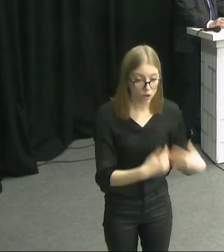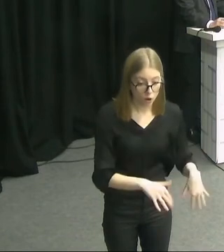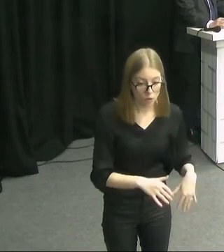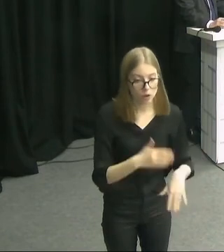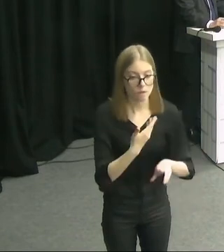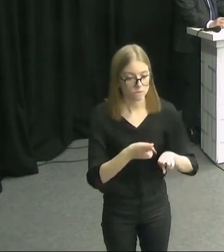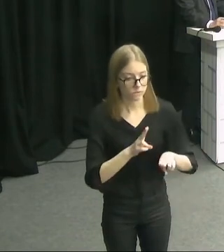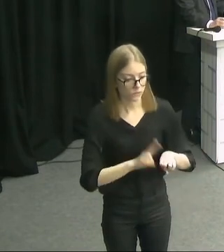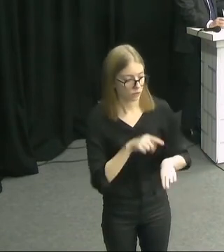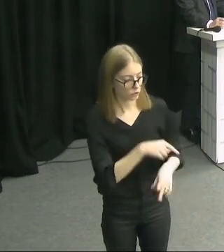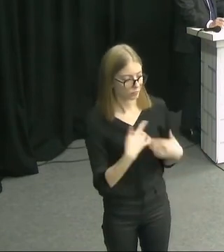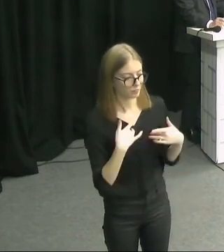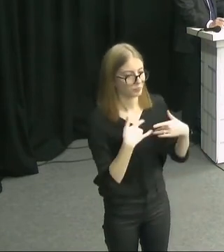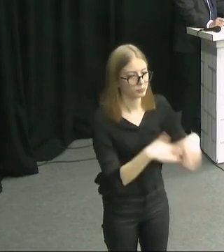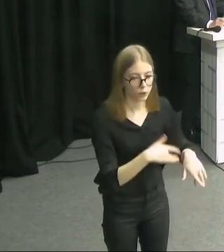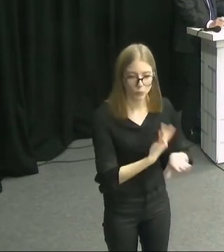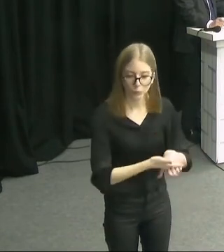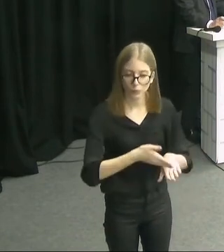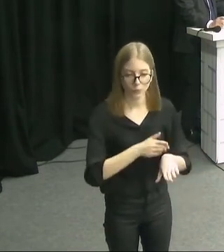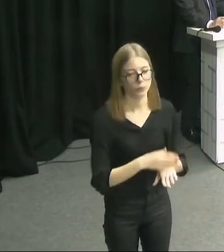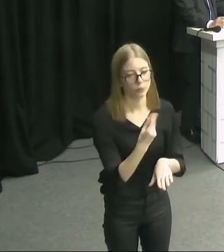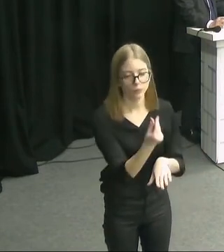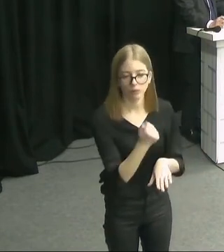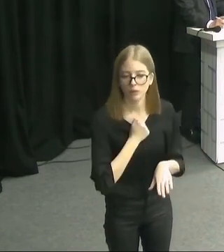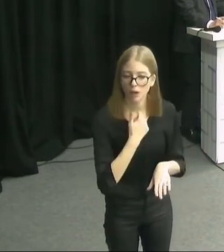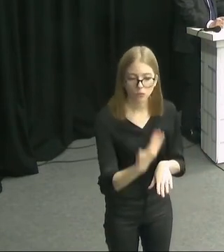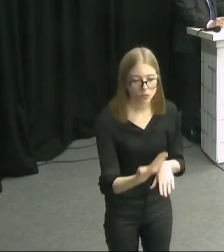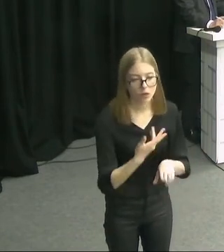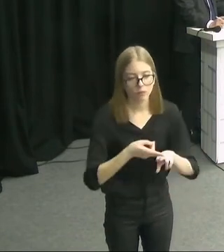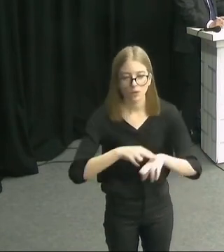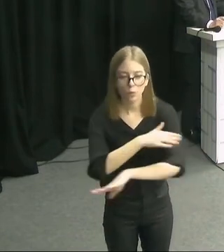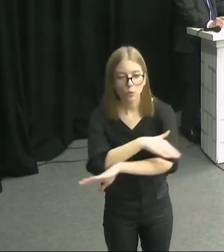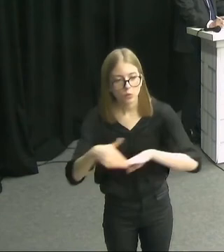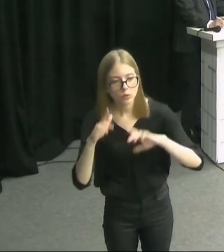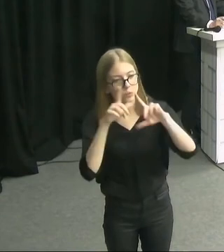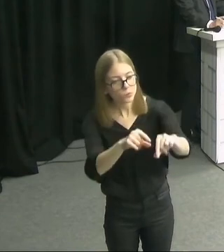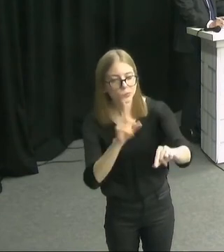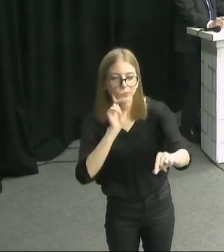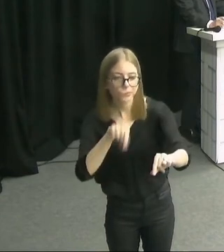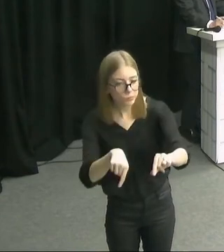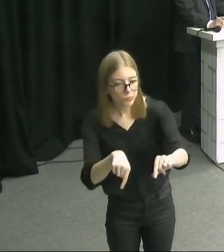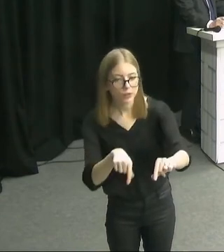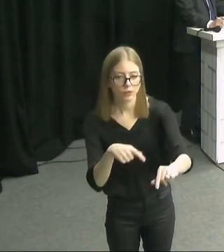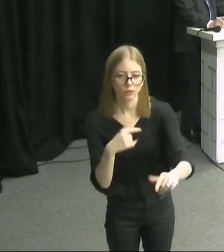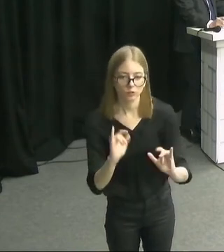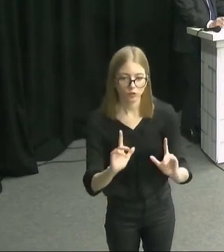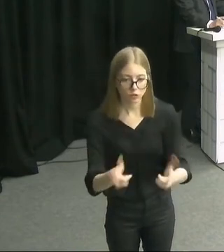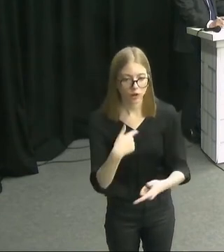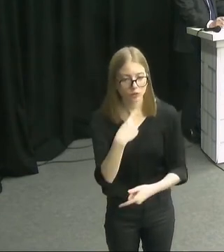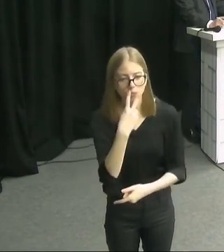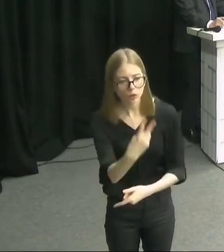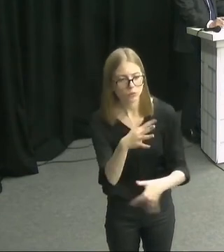because they are afraid that they will lose jobs here in Lithuania because they all often have part-time